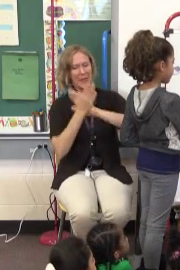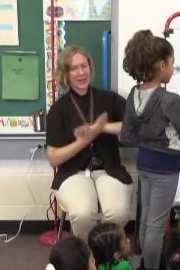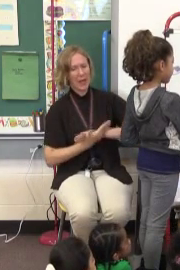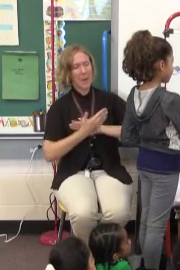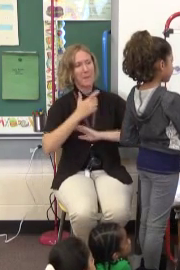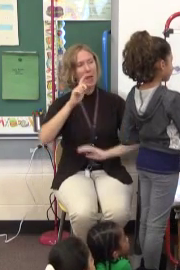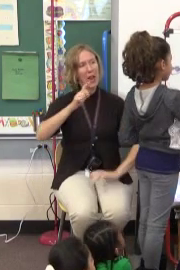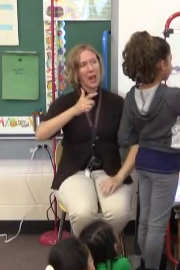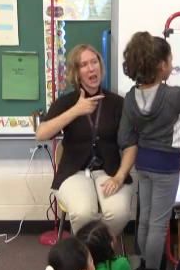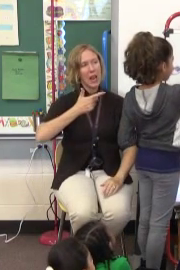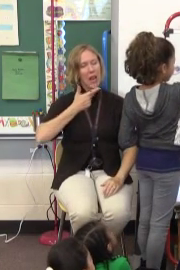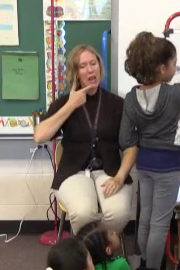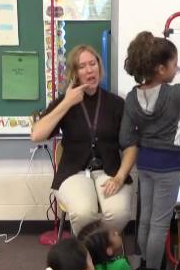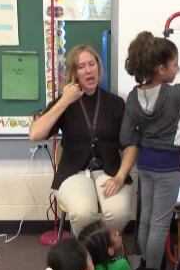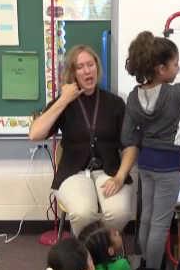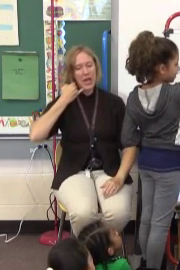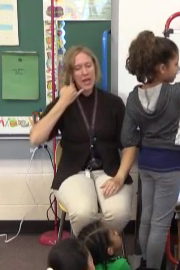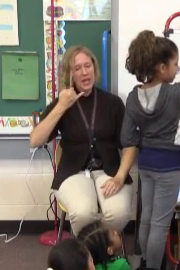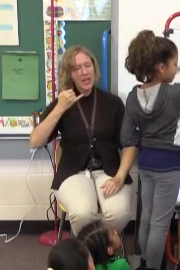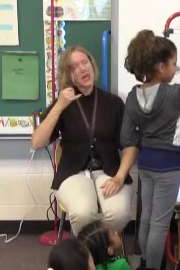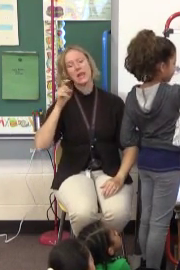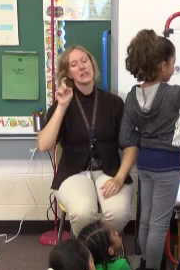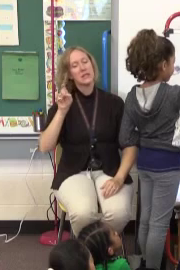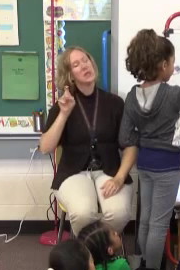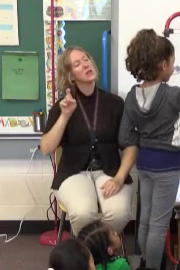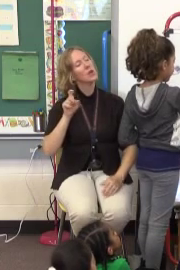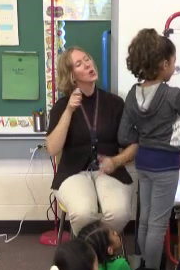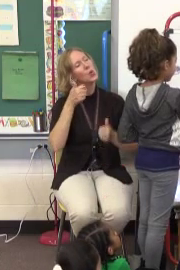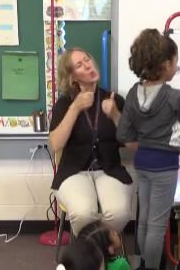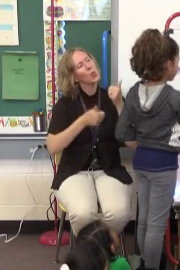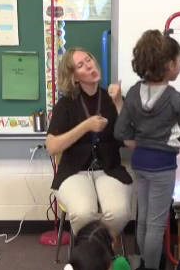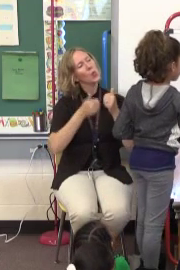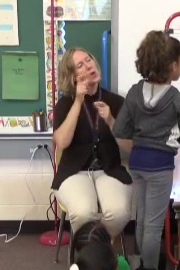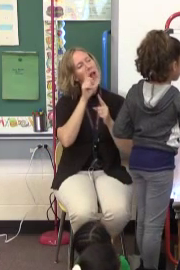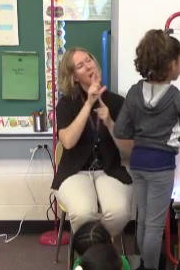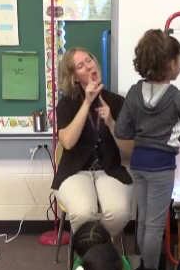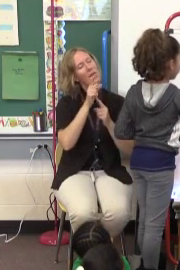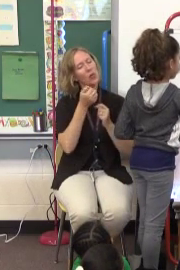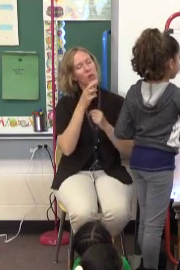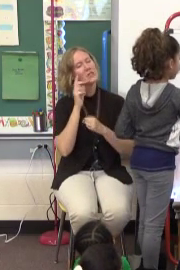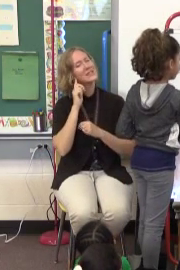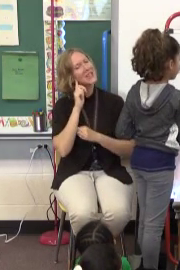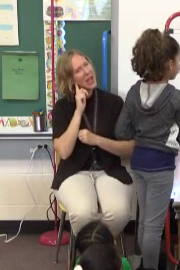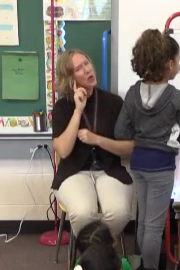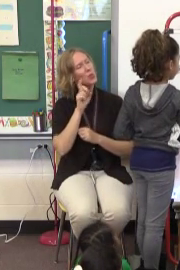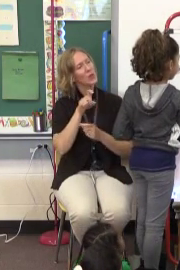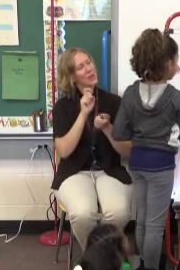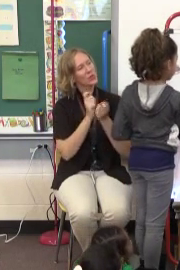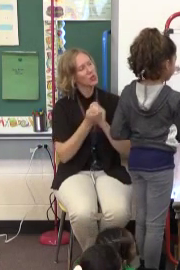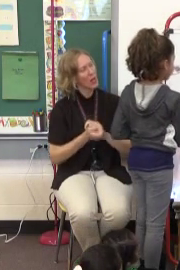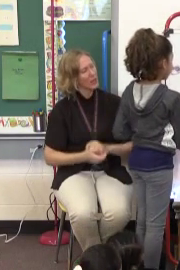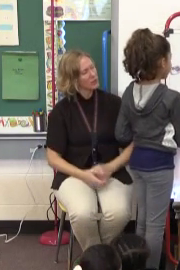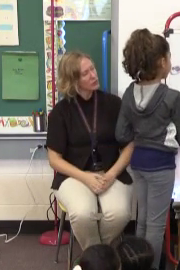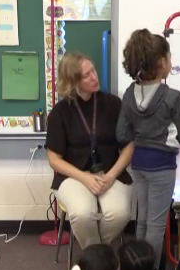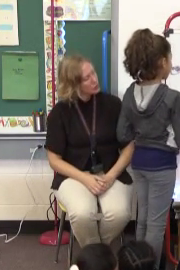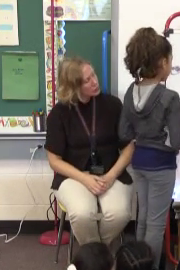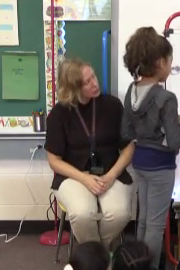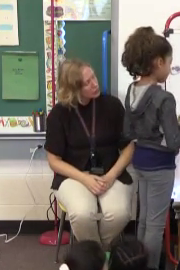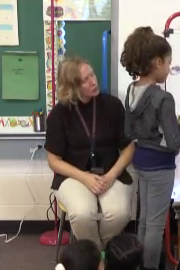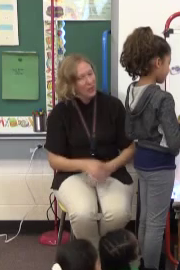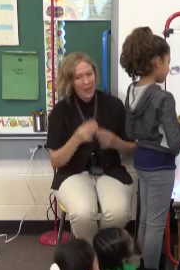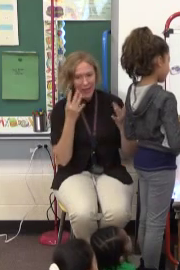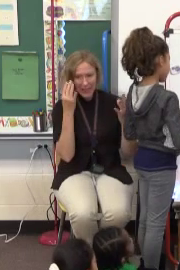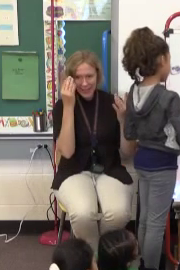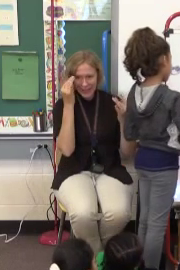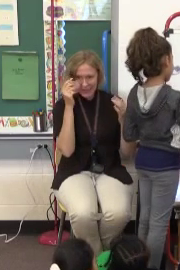L-id. So what letter or sound do we need to change? Ooh, let's give